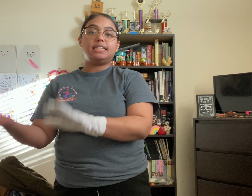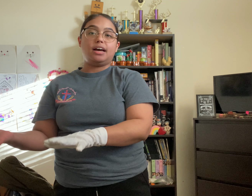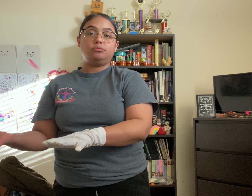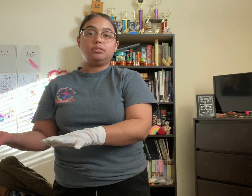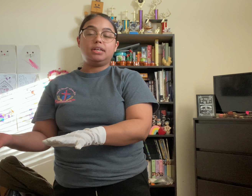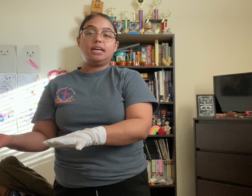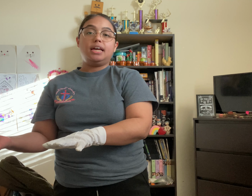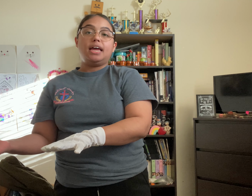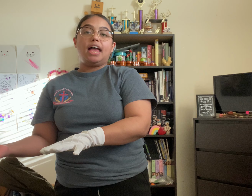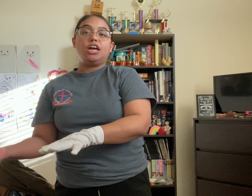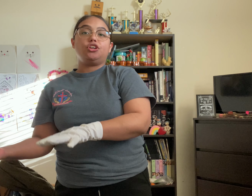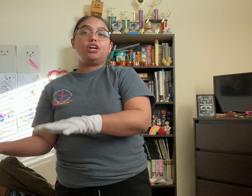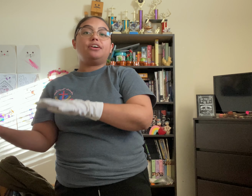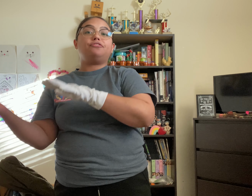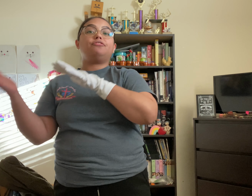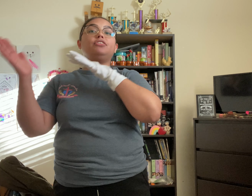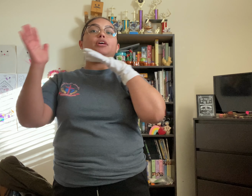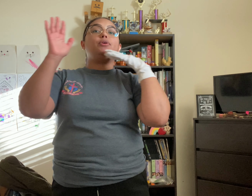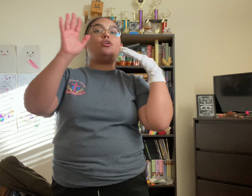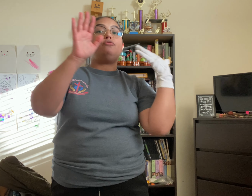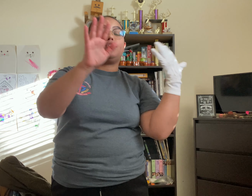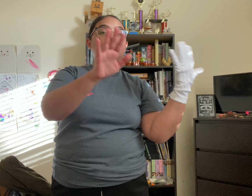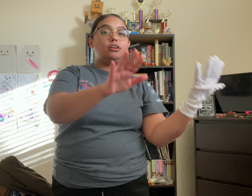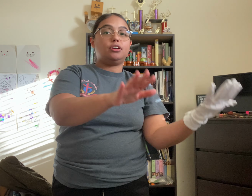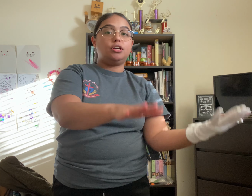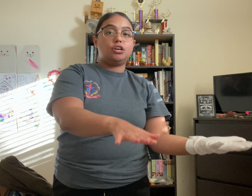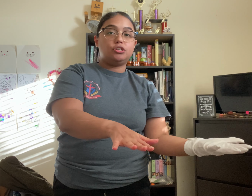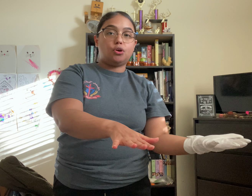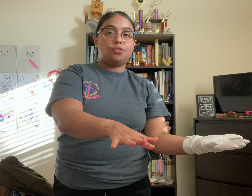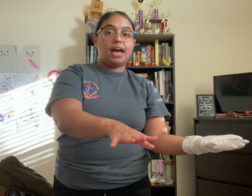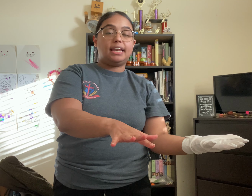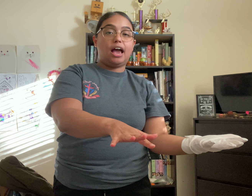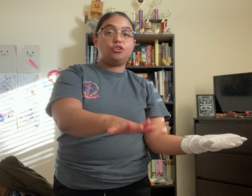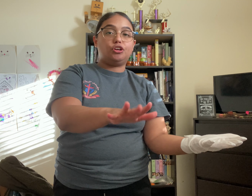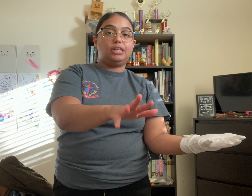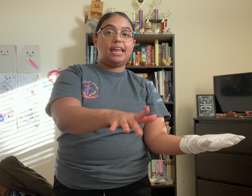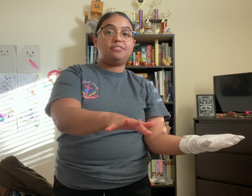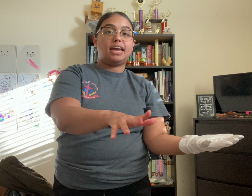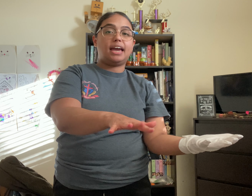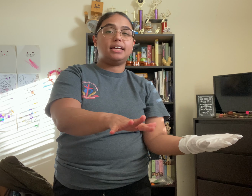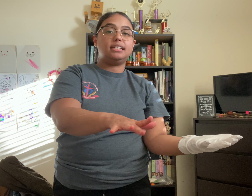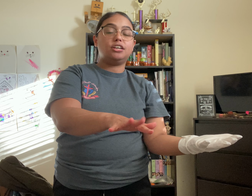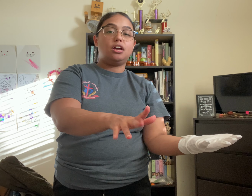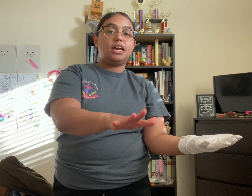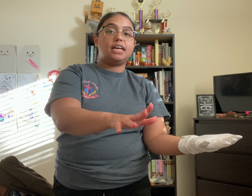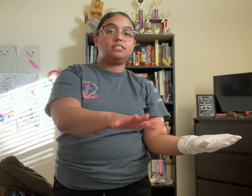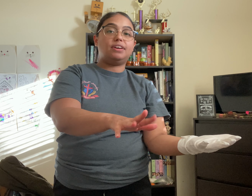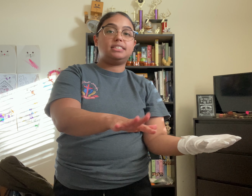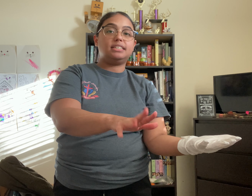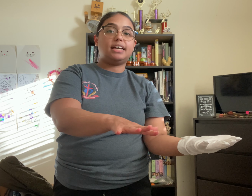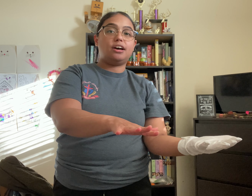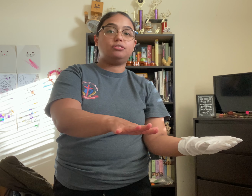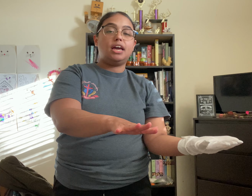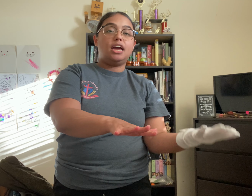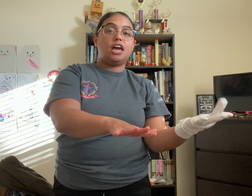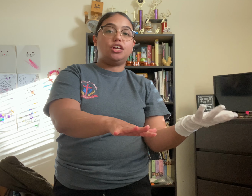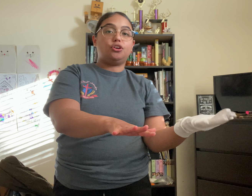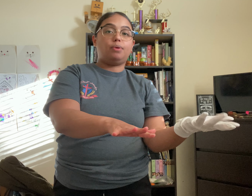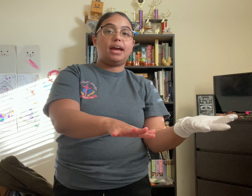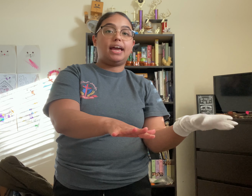down. And you're going to flip it over so that now your left hand is facing down and your right hand